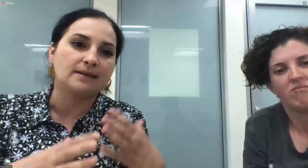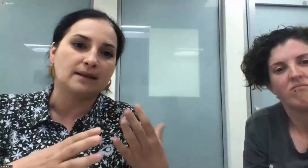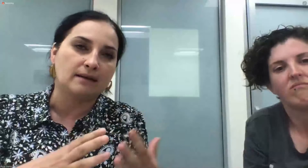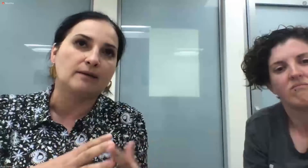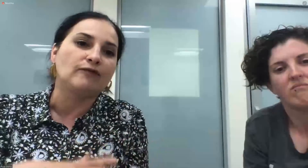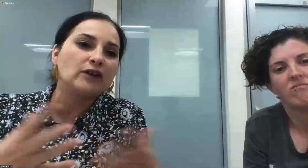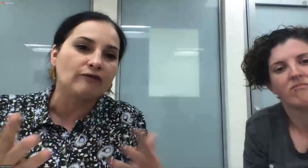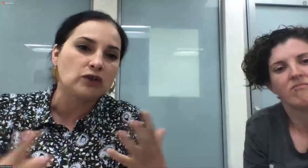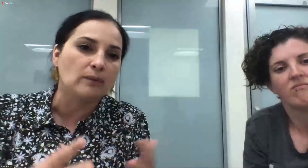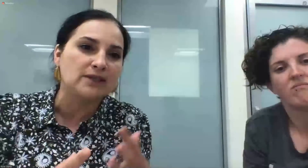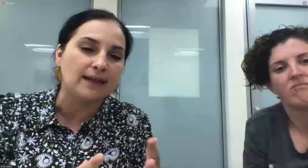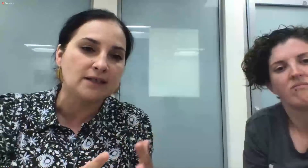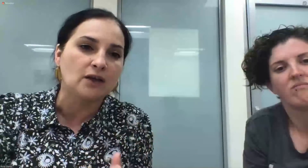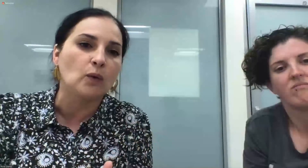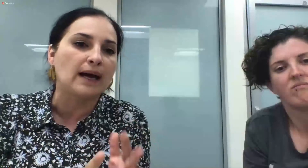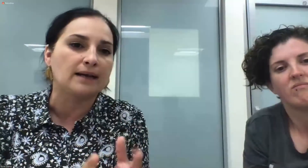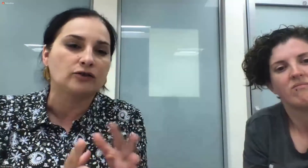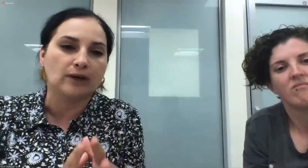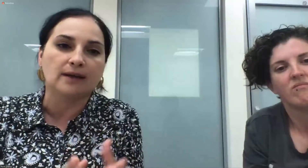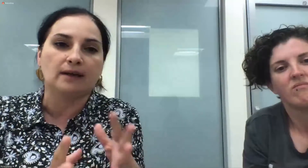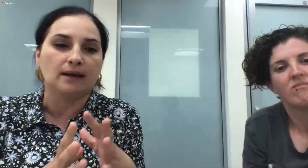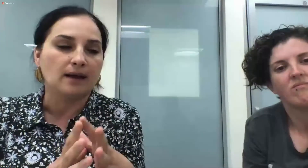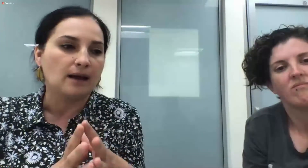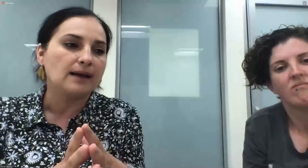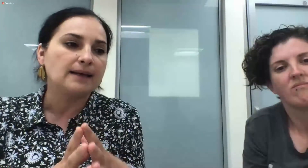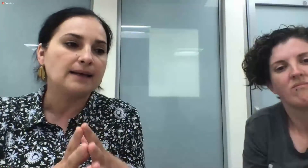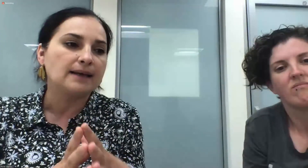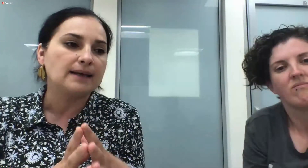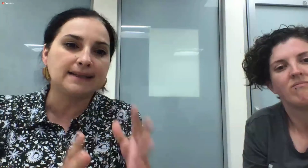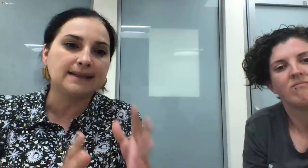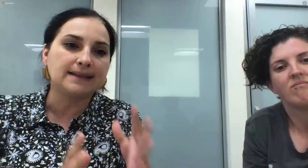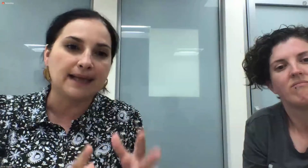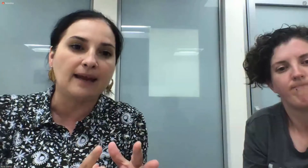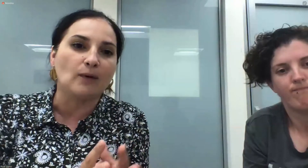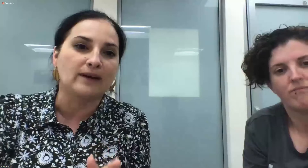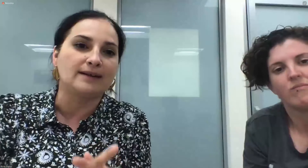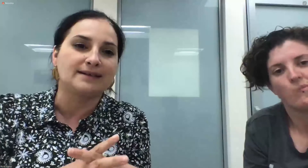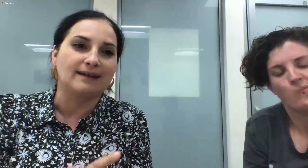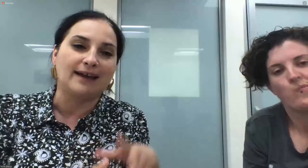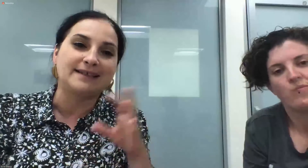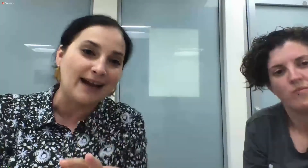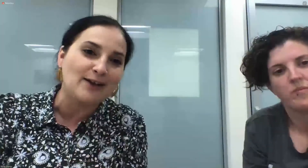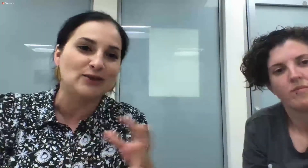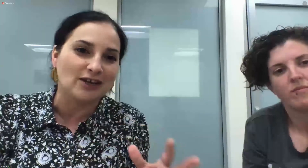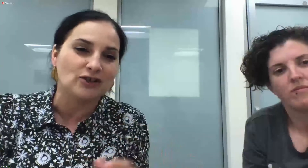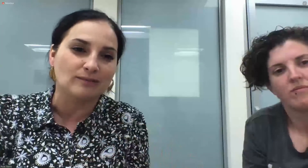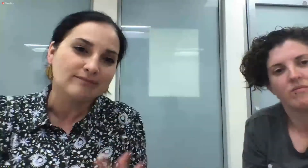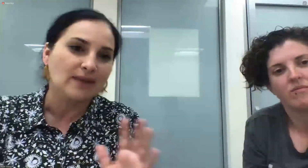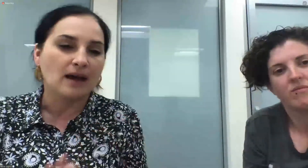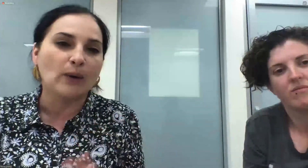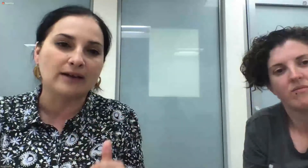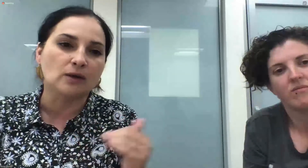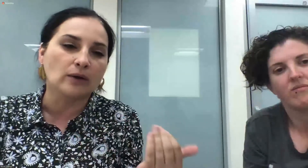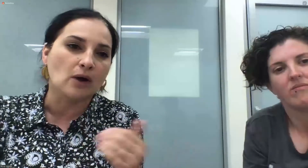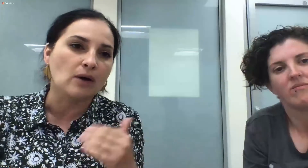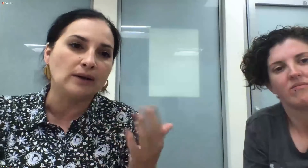since it's a visual modality, we can't really say whether it's a sign or a gesture. We